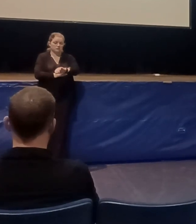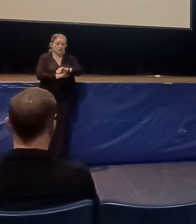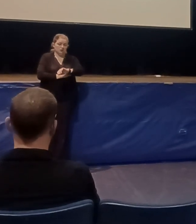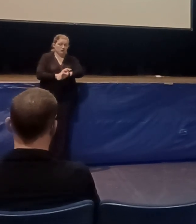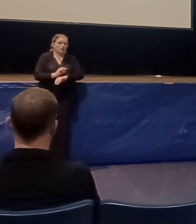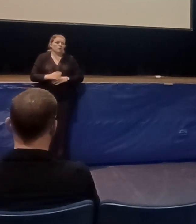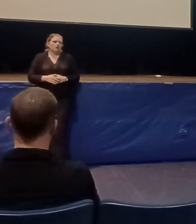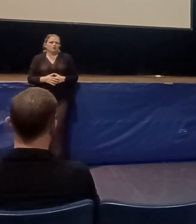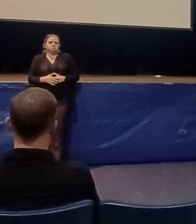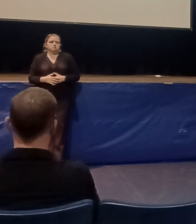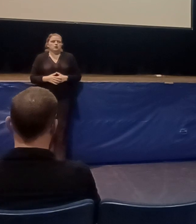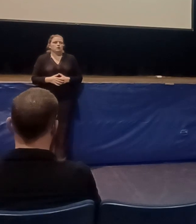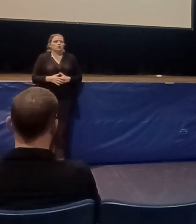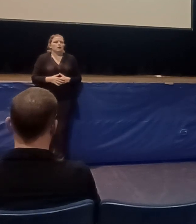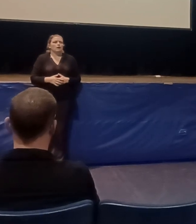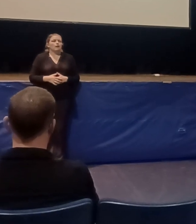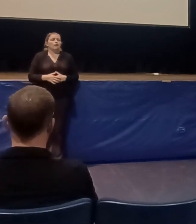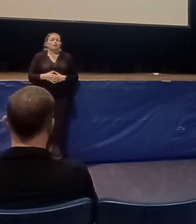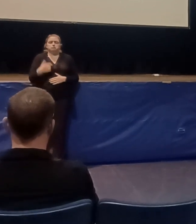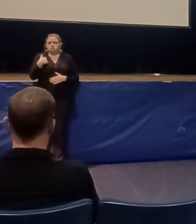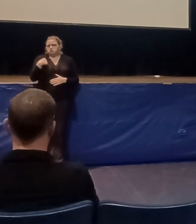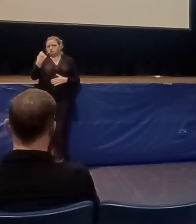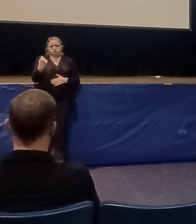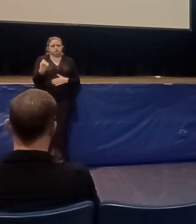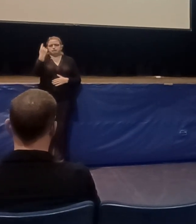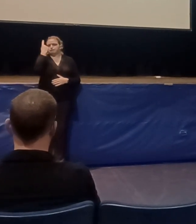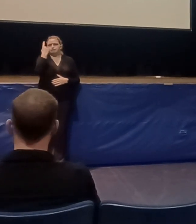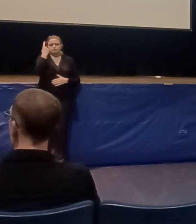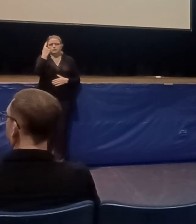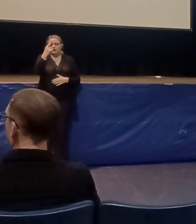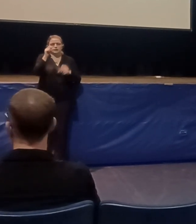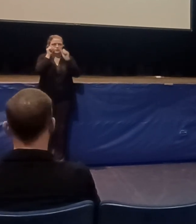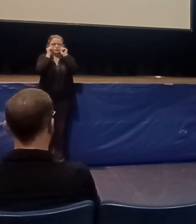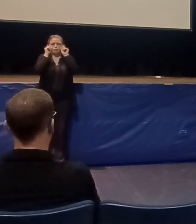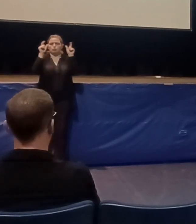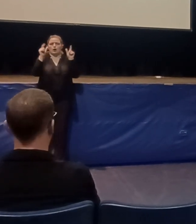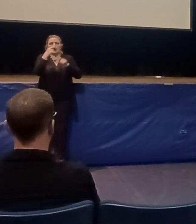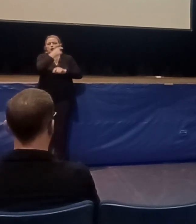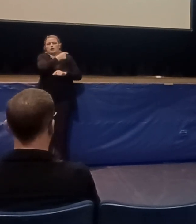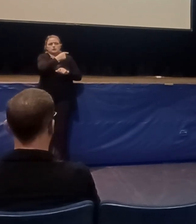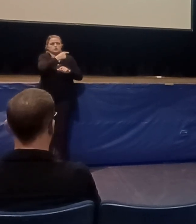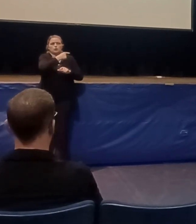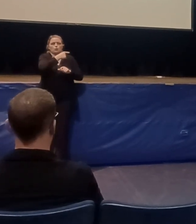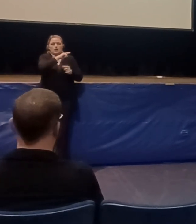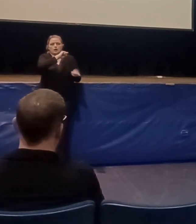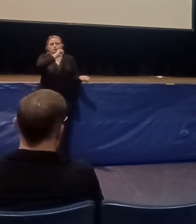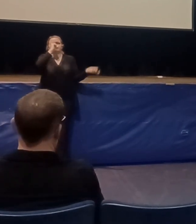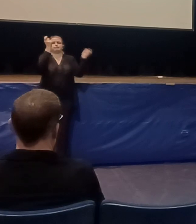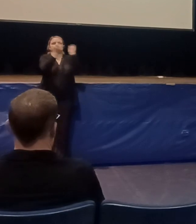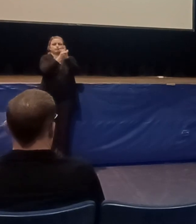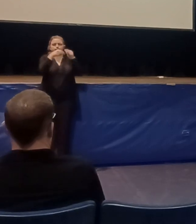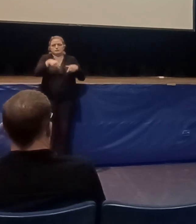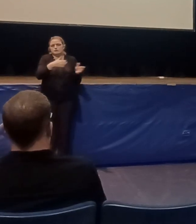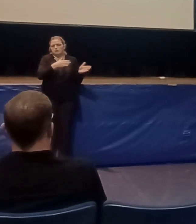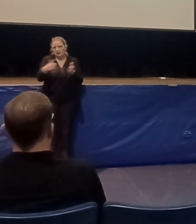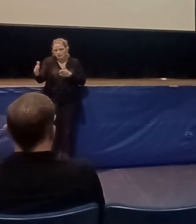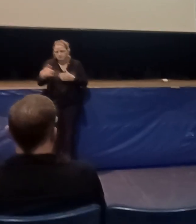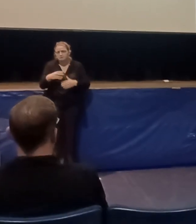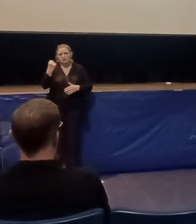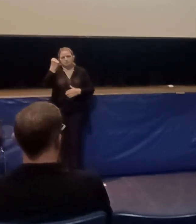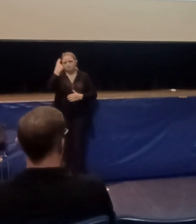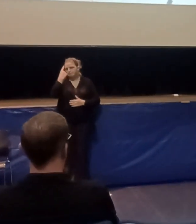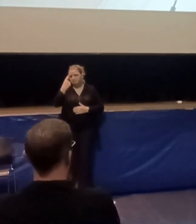So I understand that it's a surprise the extent to which we have adjusted this concept